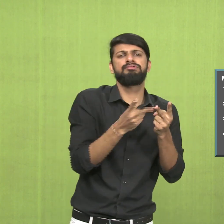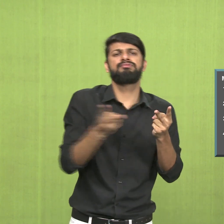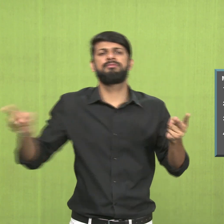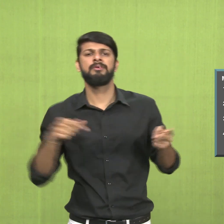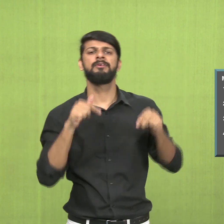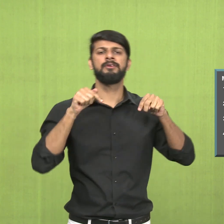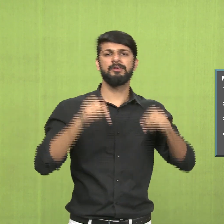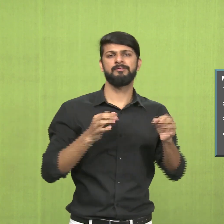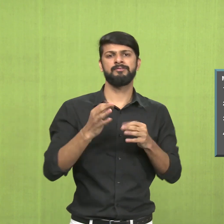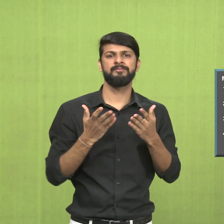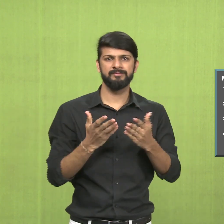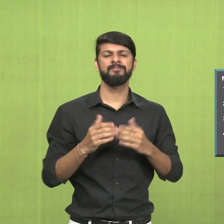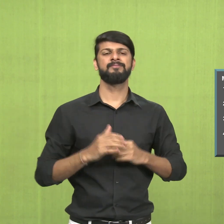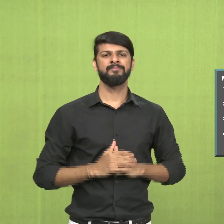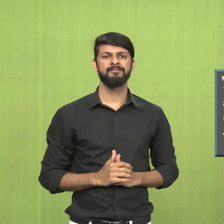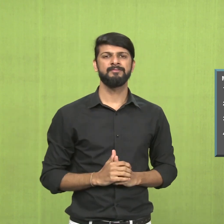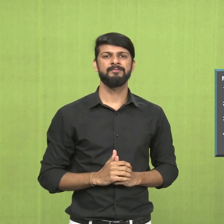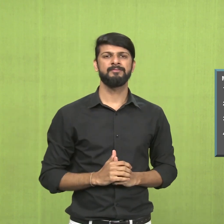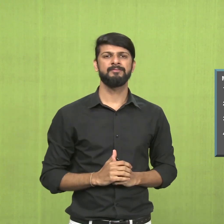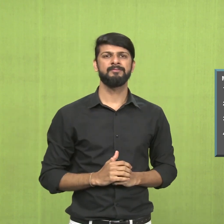using various different type of paints.